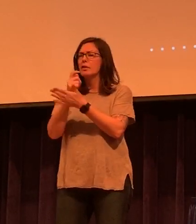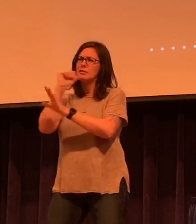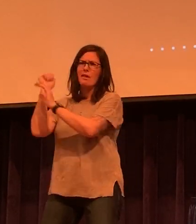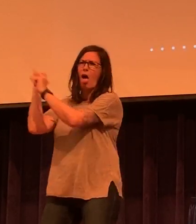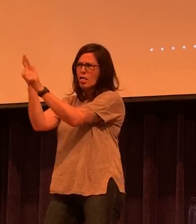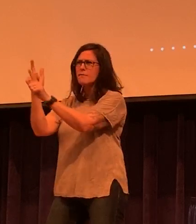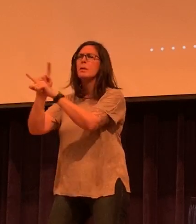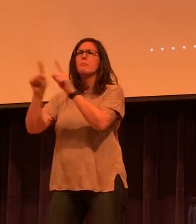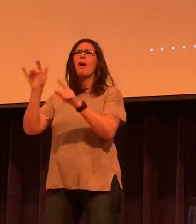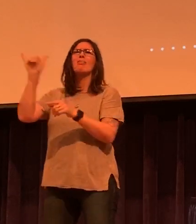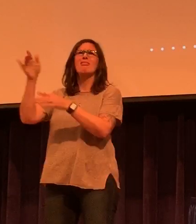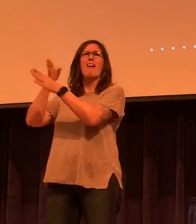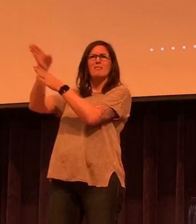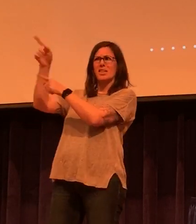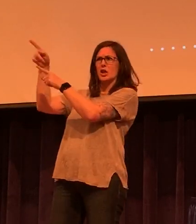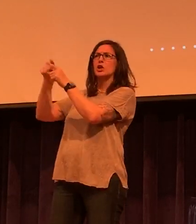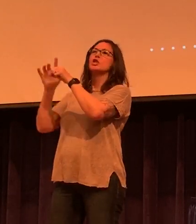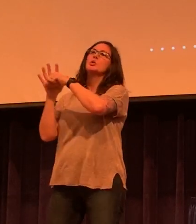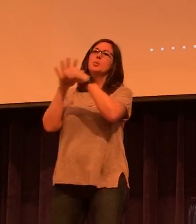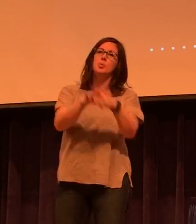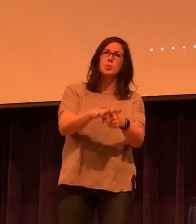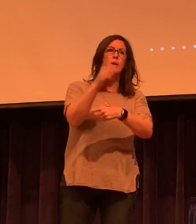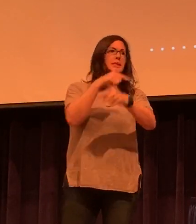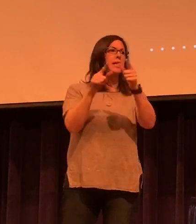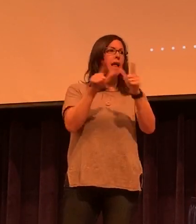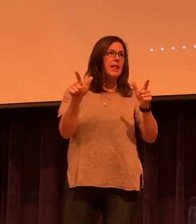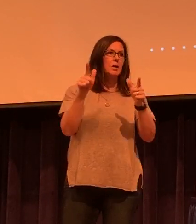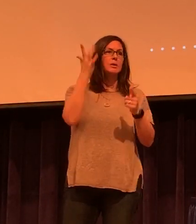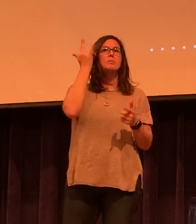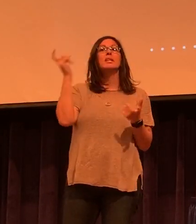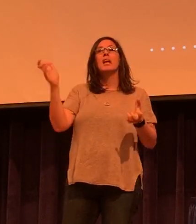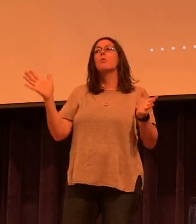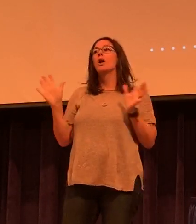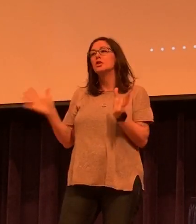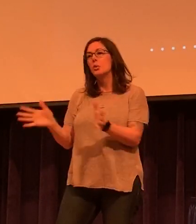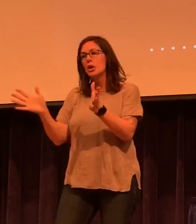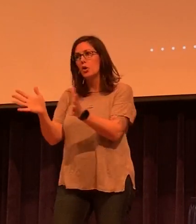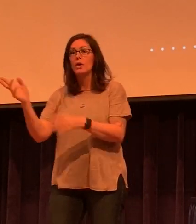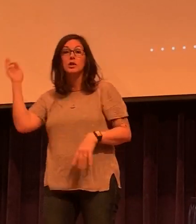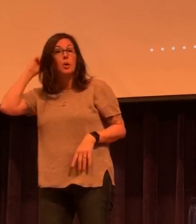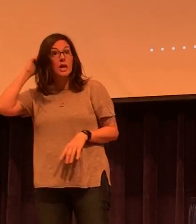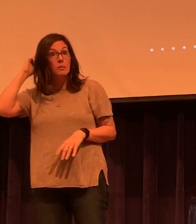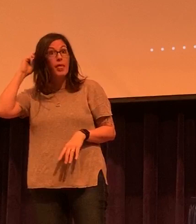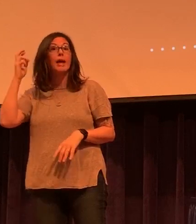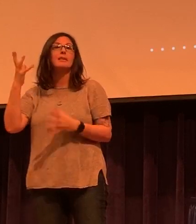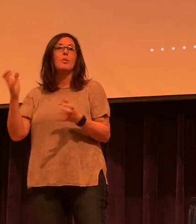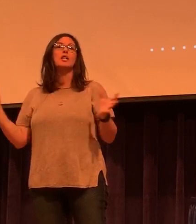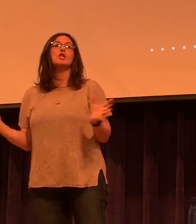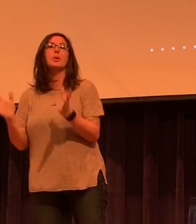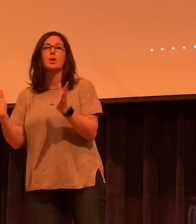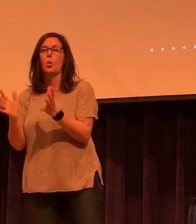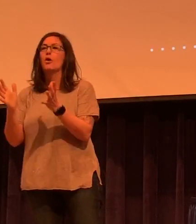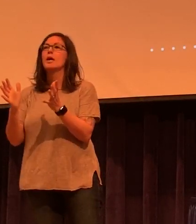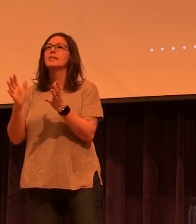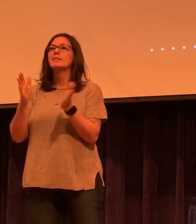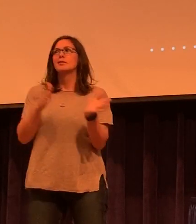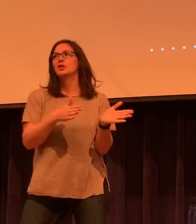regarding sign language itself, there are active efforts from audiologists and others to suppress the use of sign